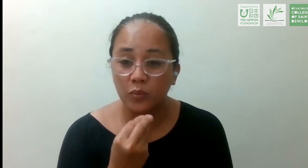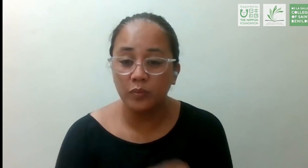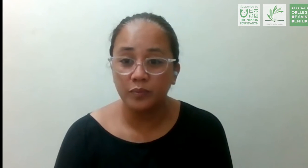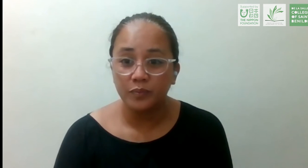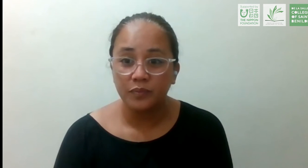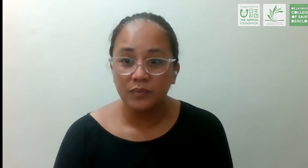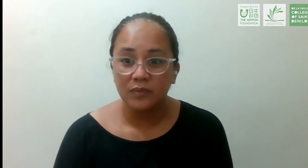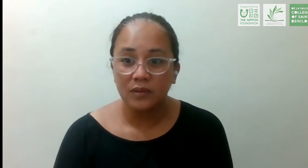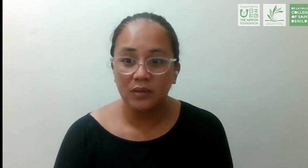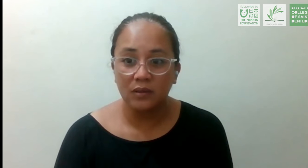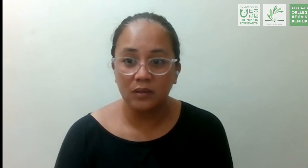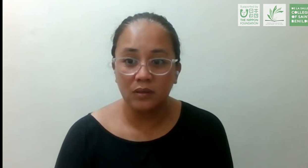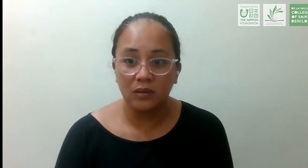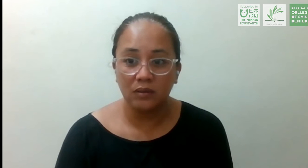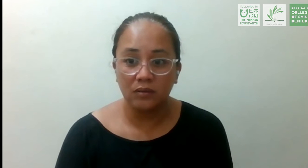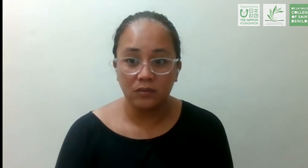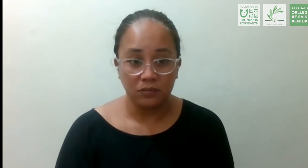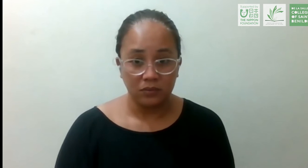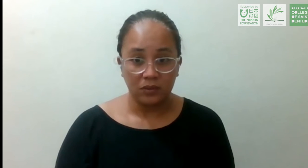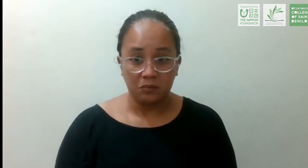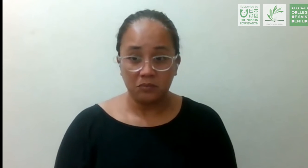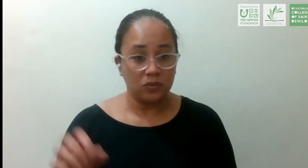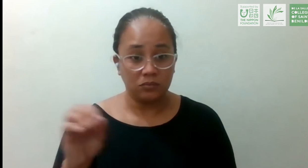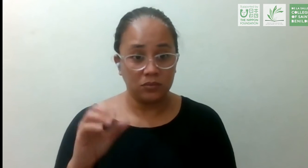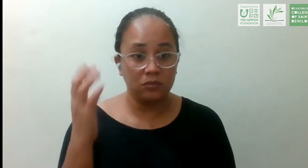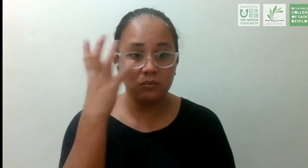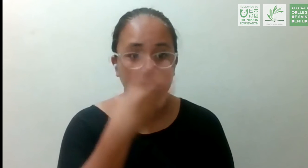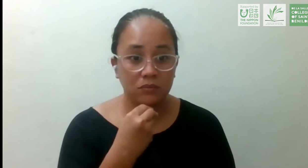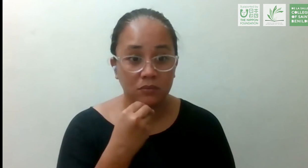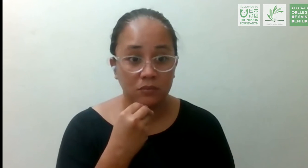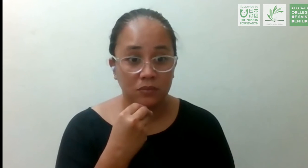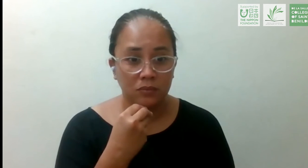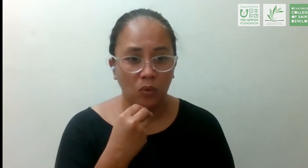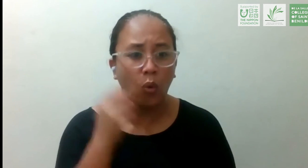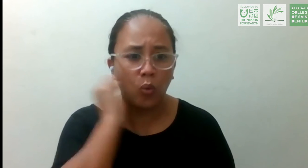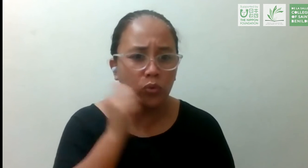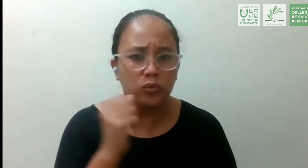there's never a time in which you sign that without facial expression, right?